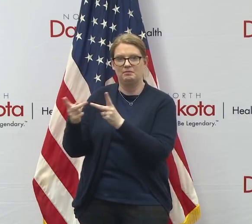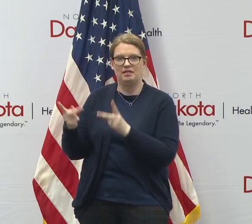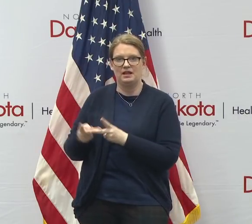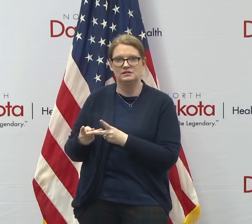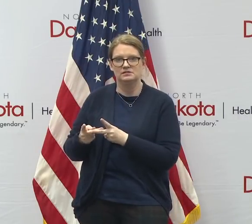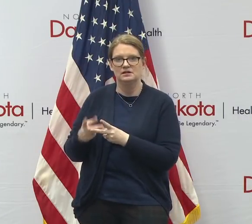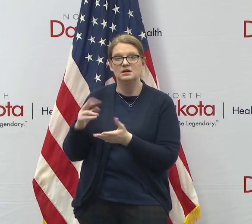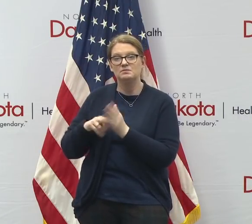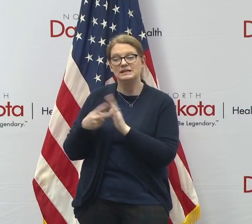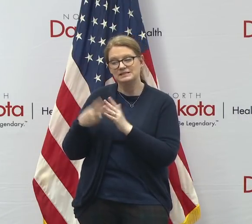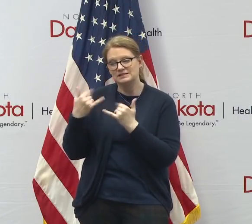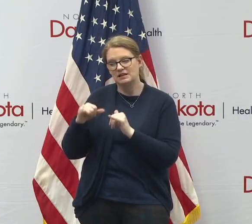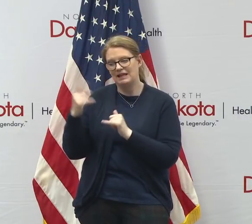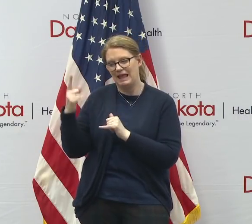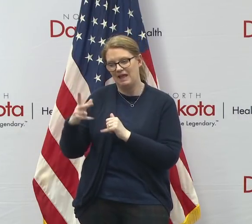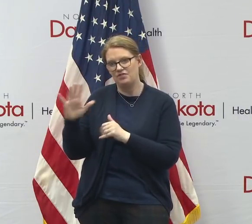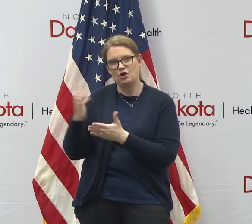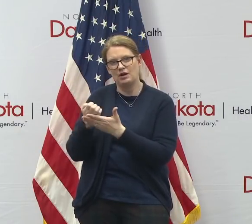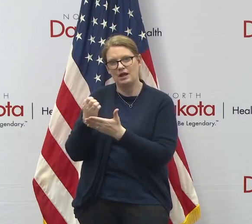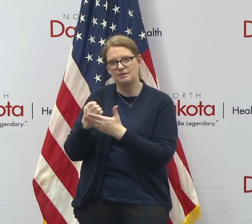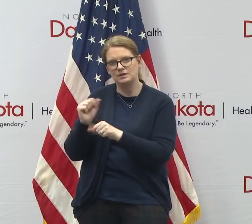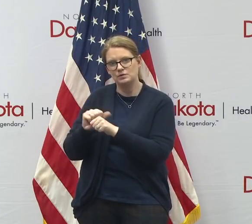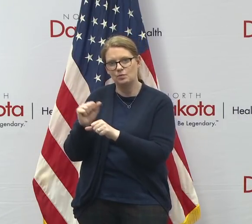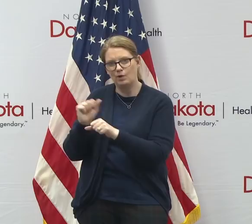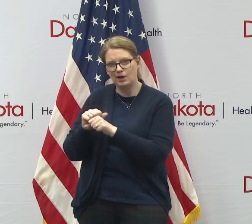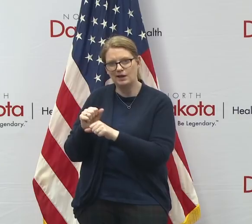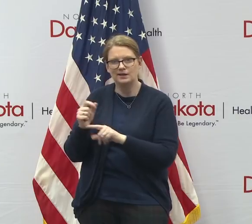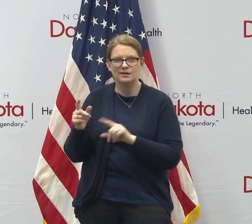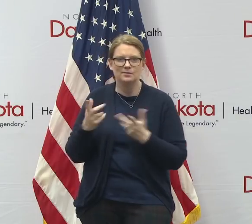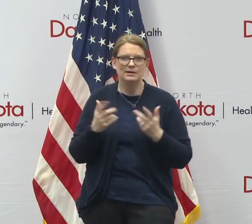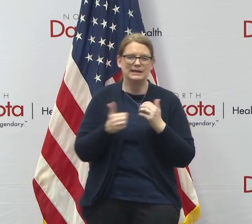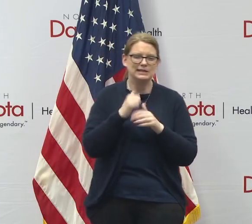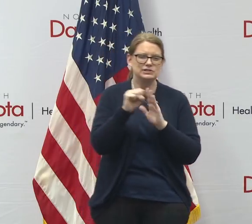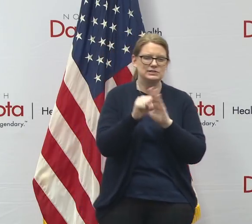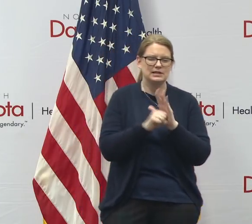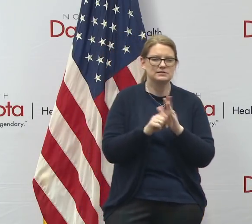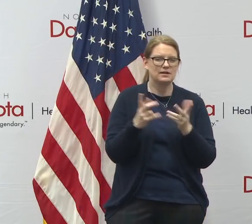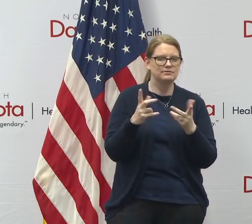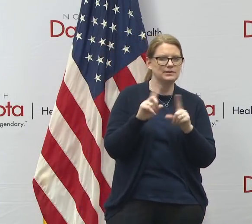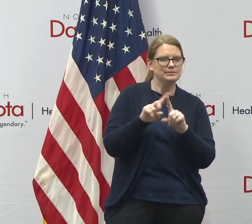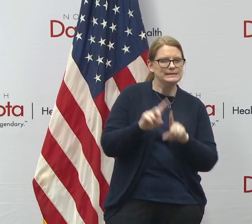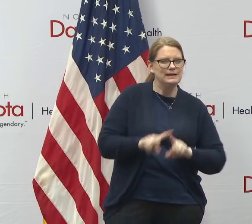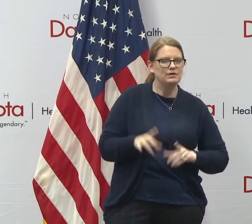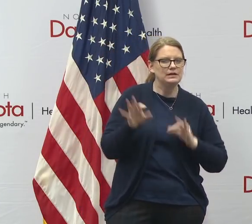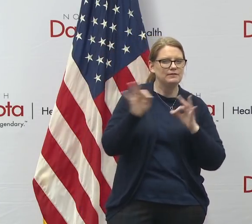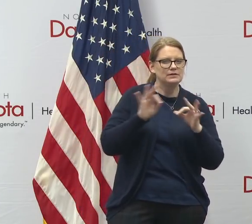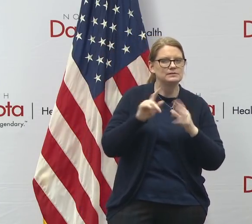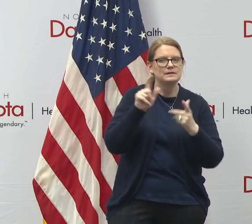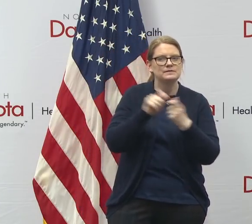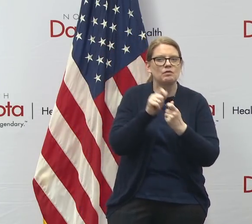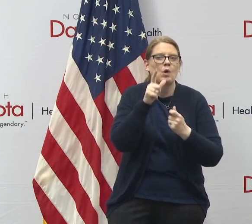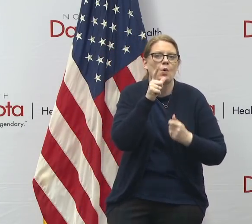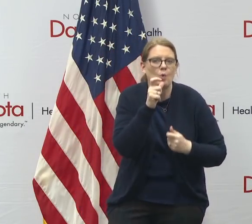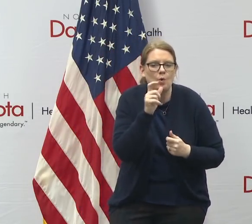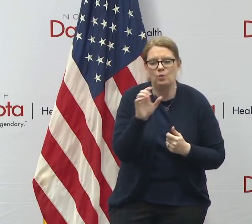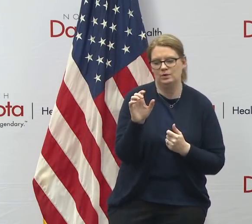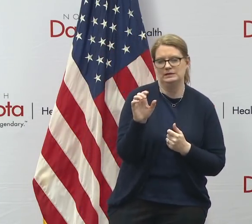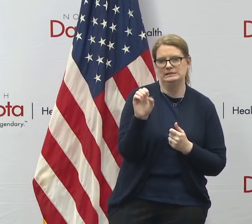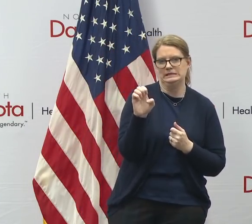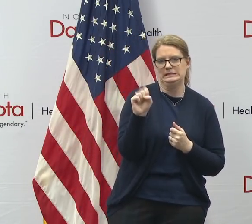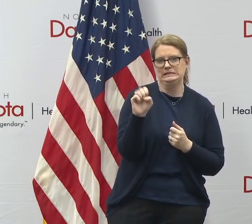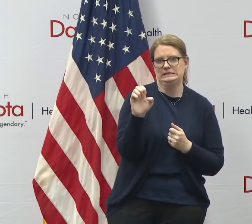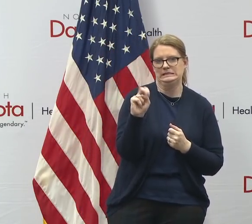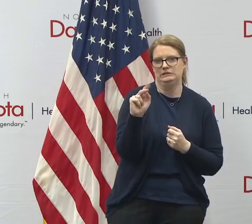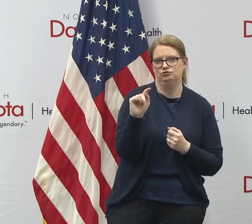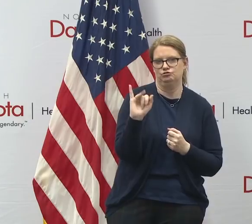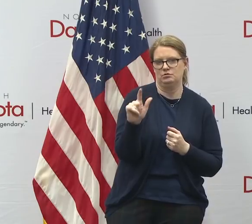working. Would vary again by the definitions. Each state's got a little bit different definition of what their exceptions are to that rule,